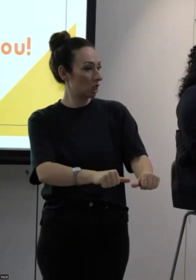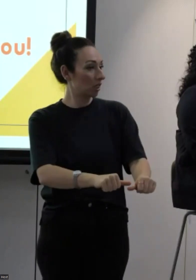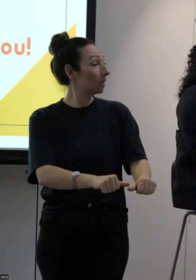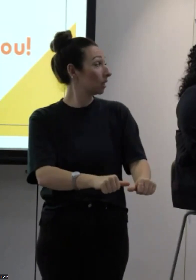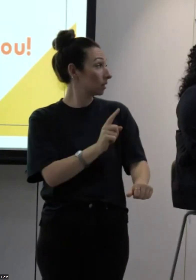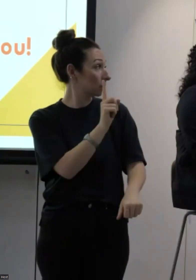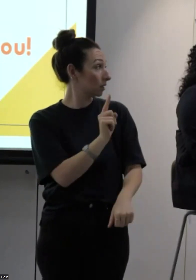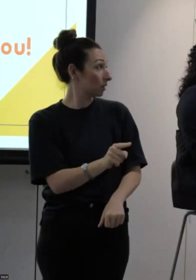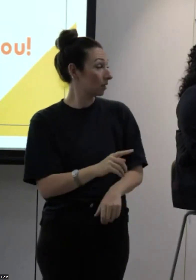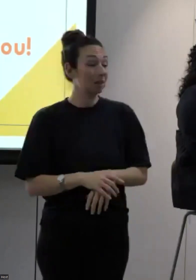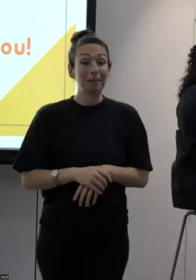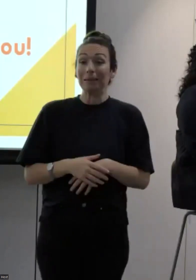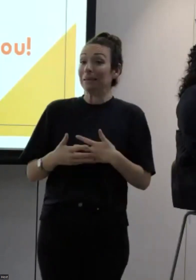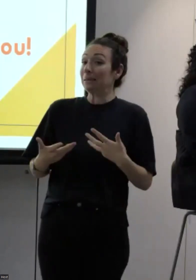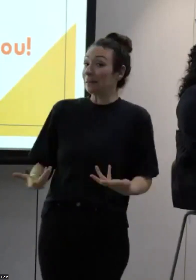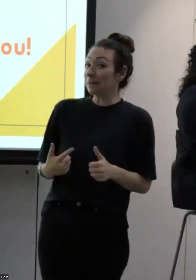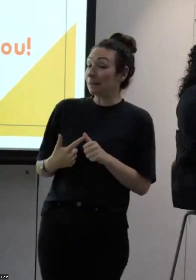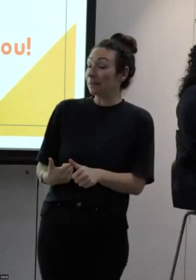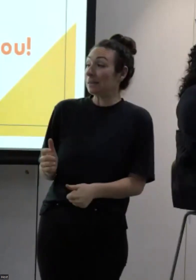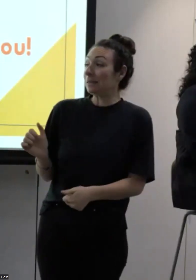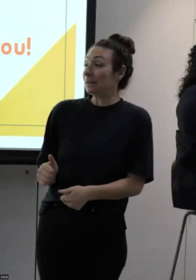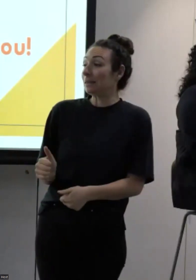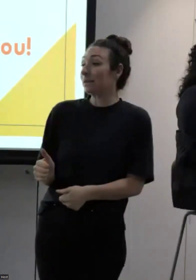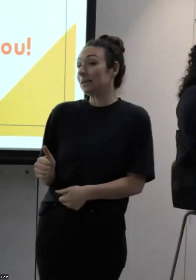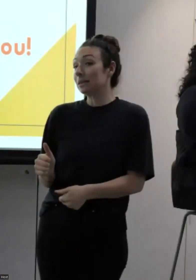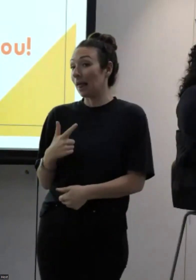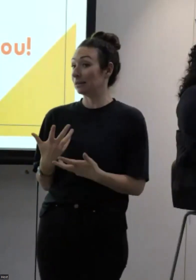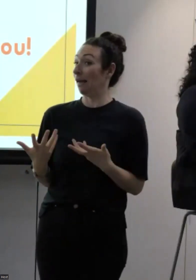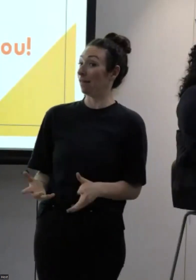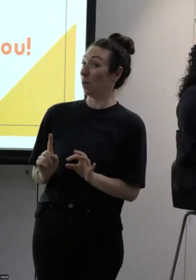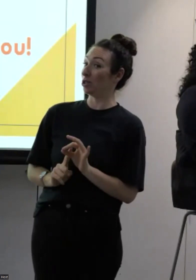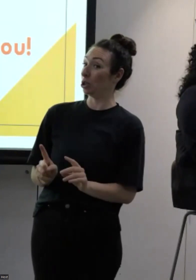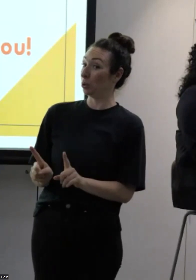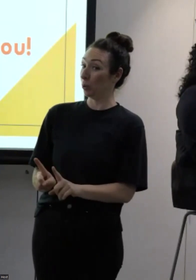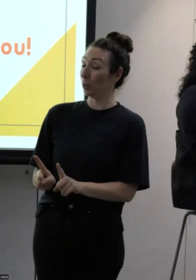I think that could be potentially a little bit of a loaded question.